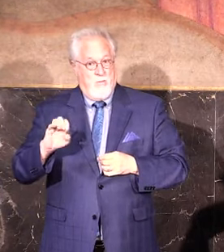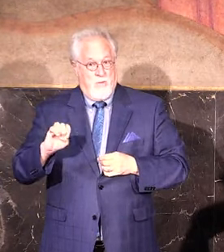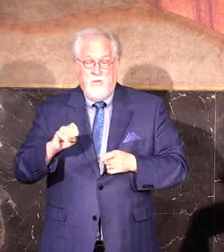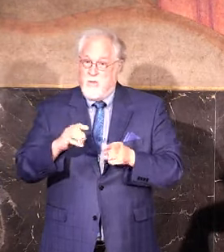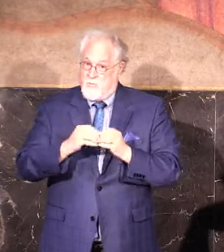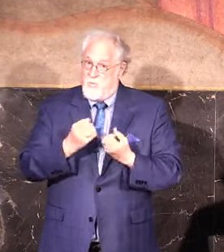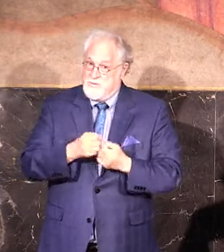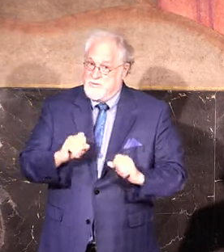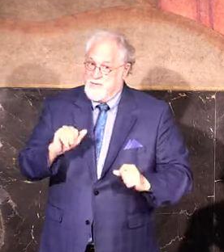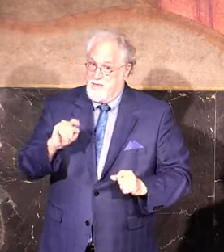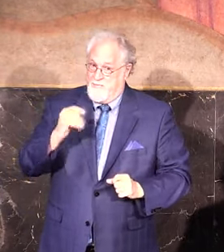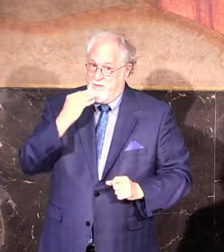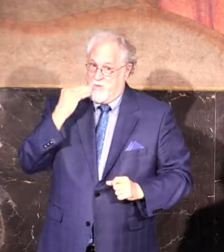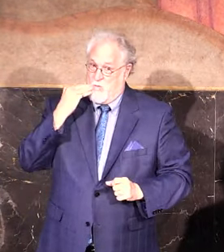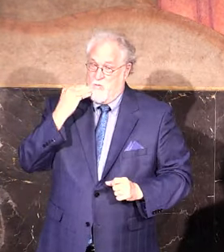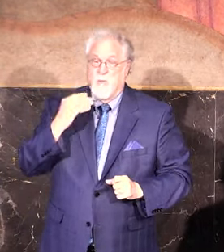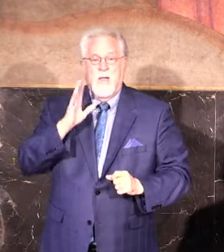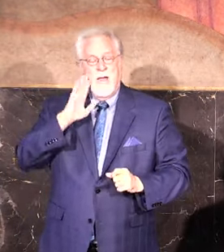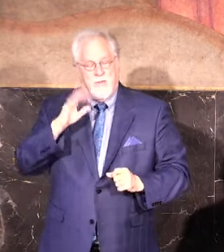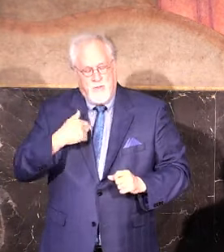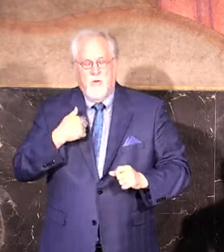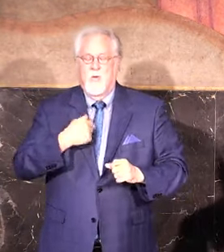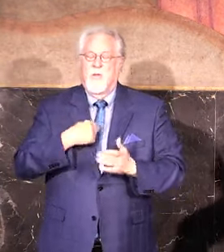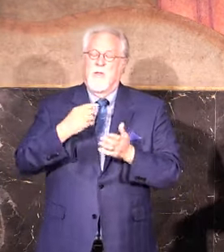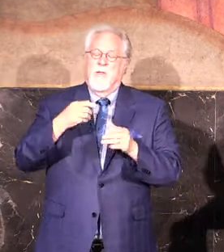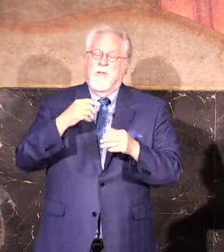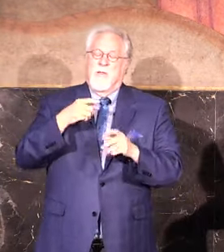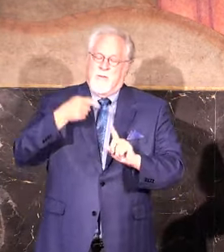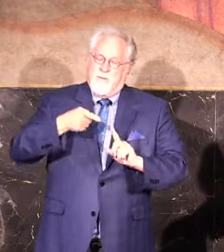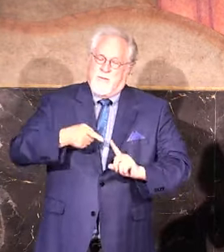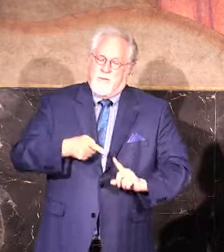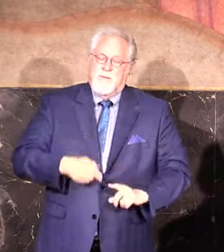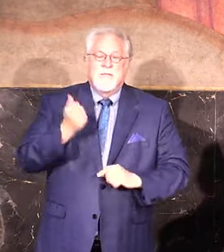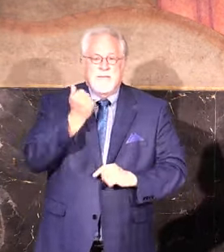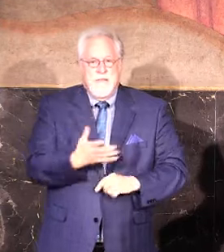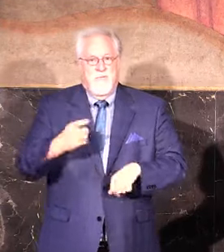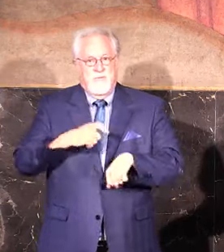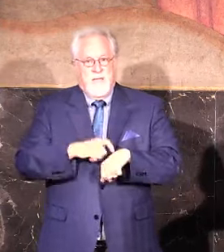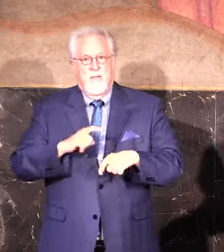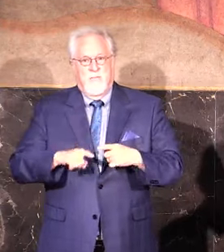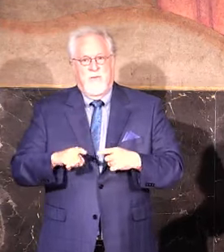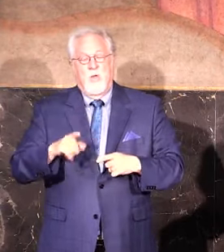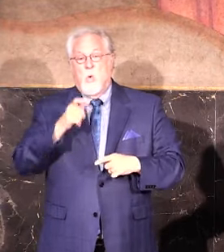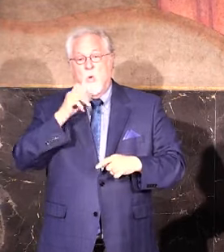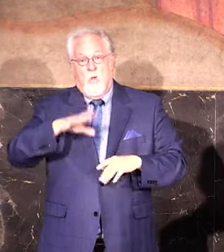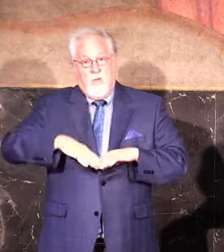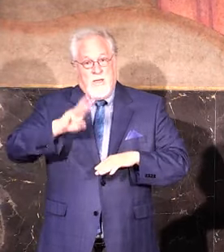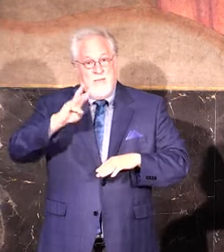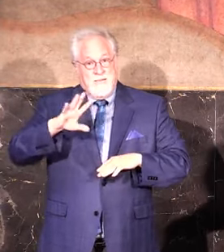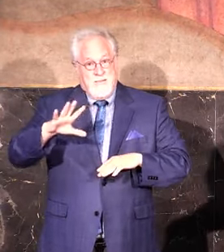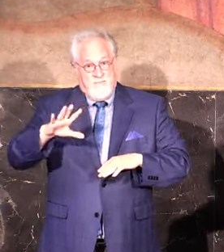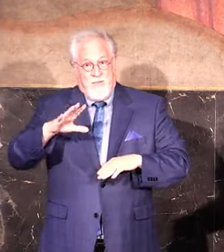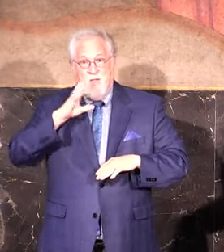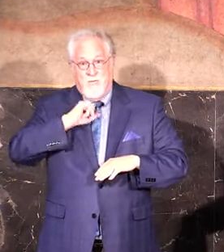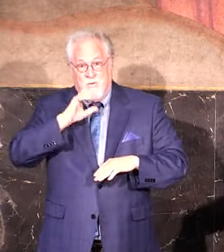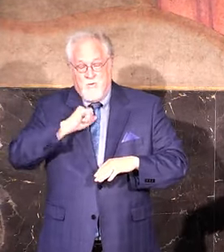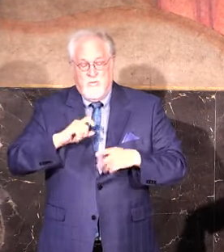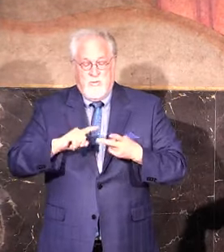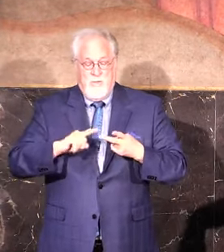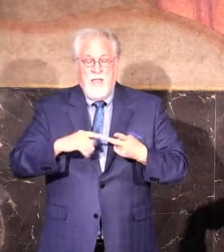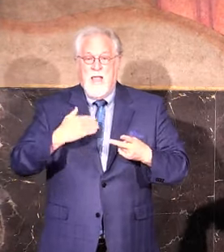home. And I know we've covered this up a lot of times, but those people are the ones 65 and older. Those individuals with a